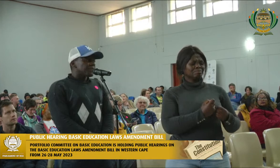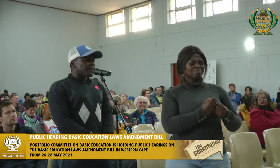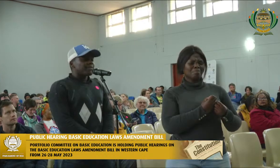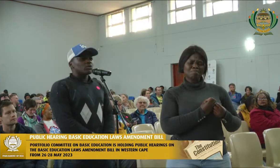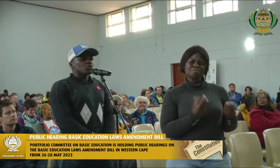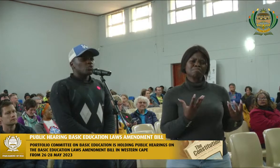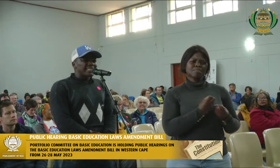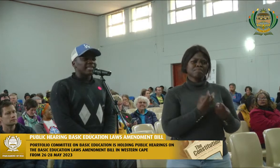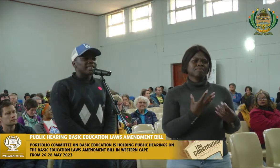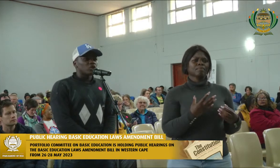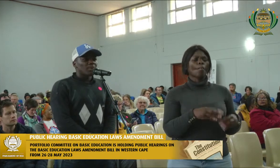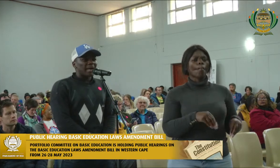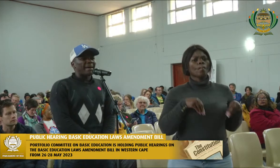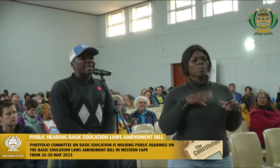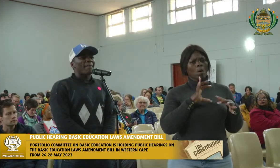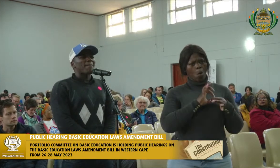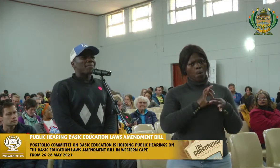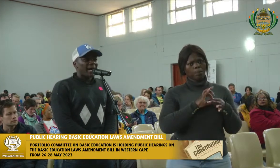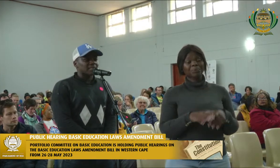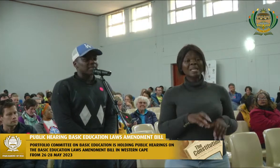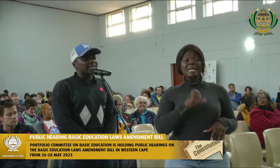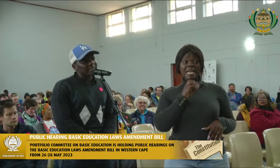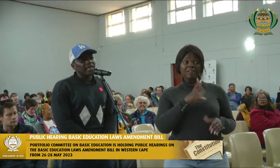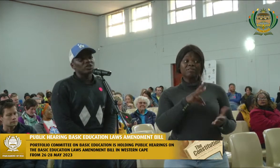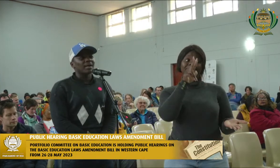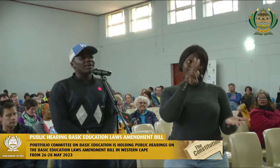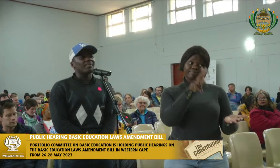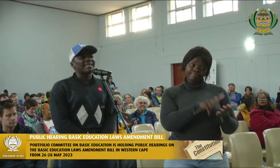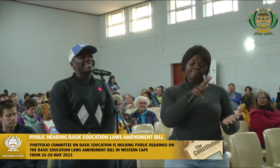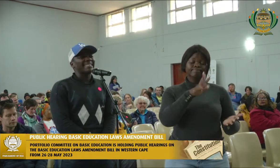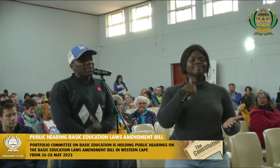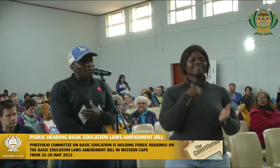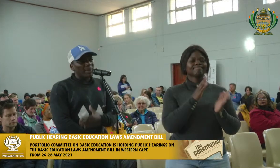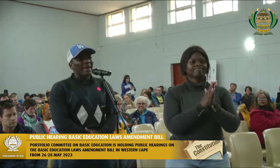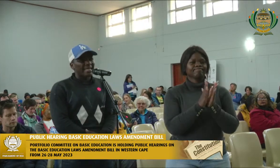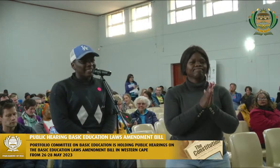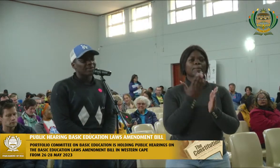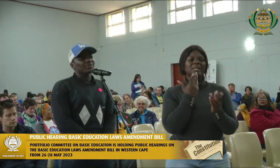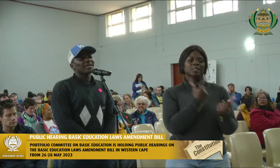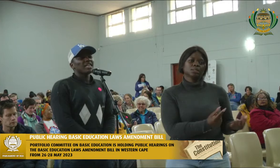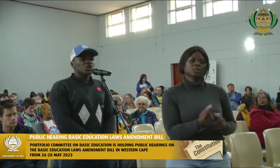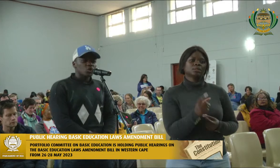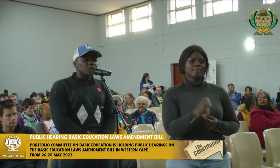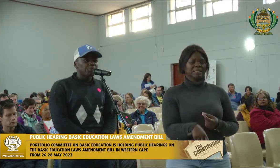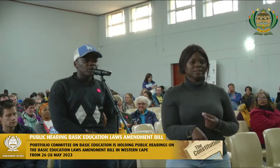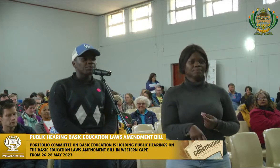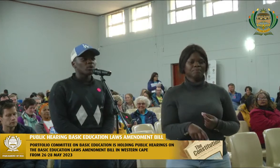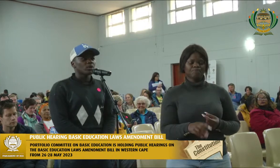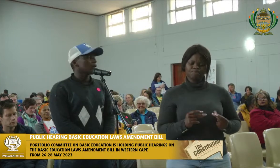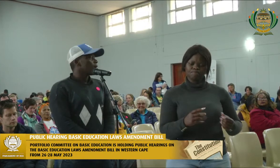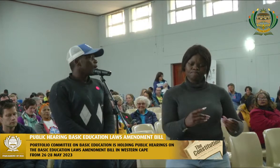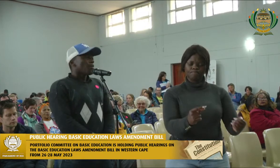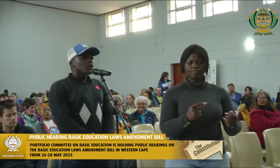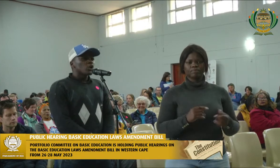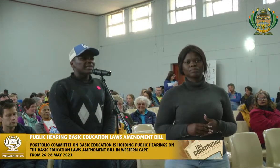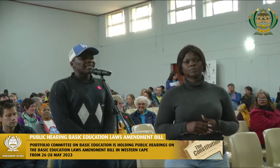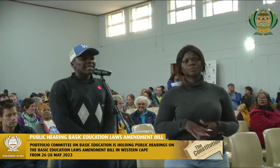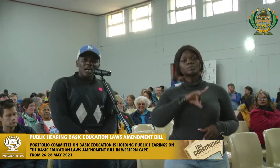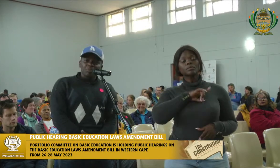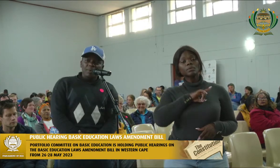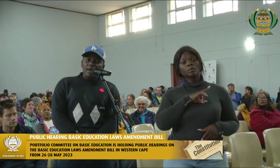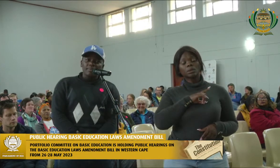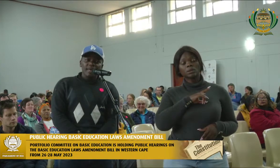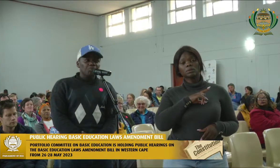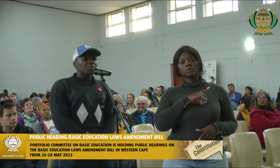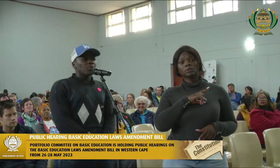So if ever kwenzekile no bangabana my pass, siyacela no bangabana ni implement as soon as possible. Because